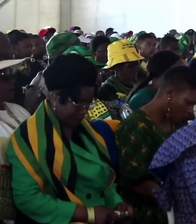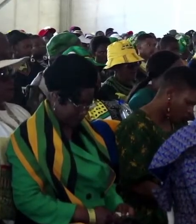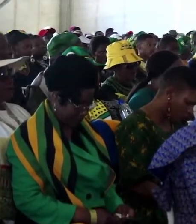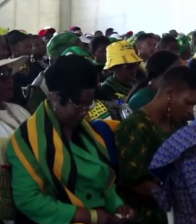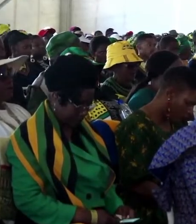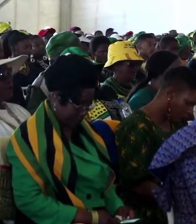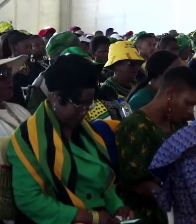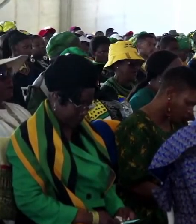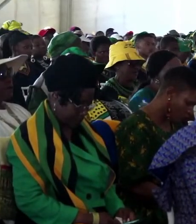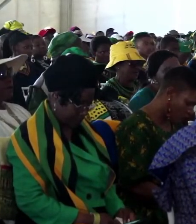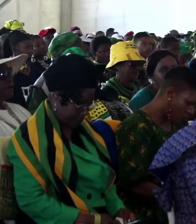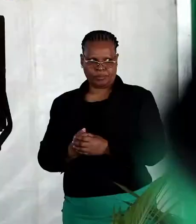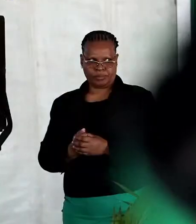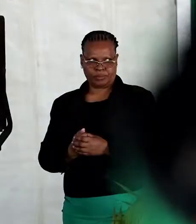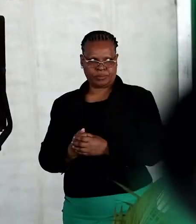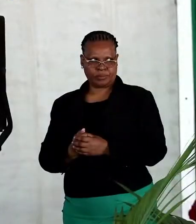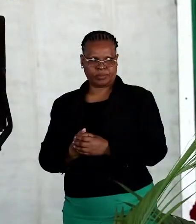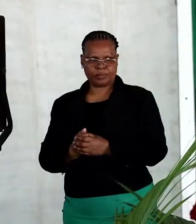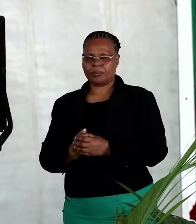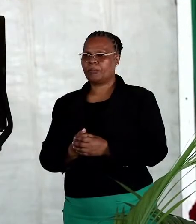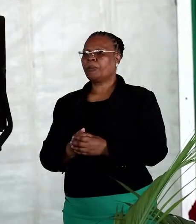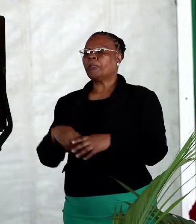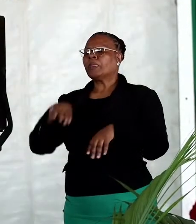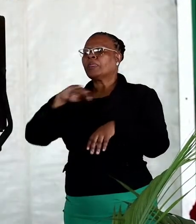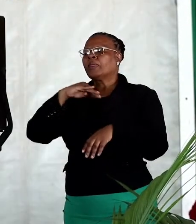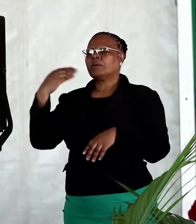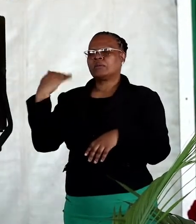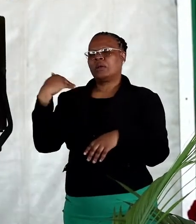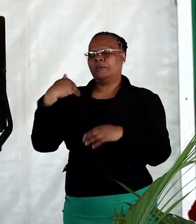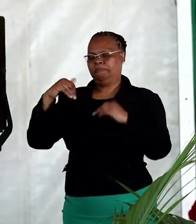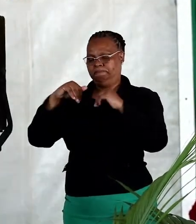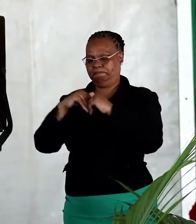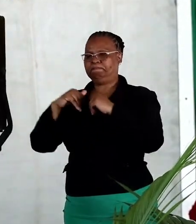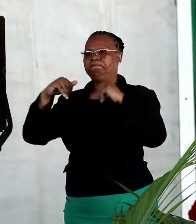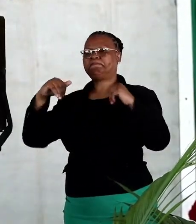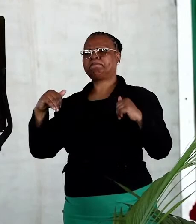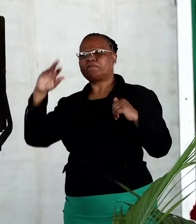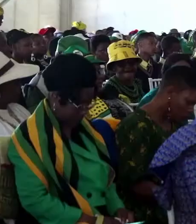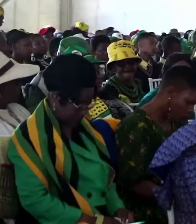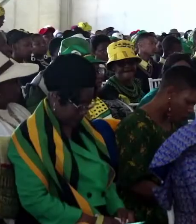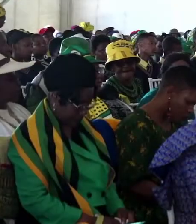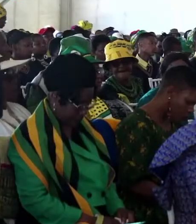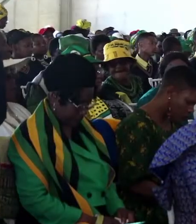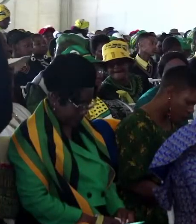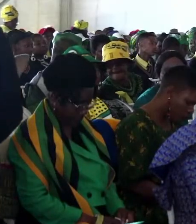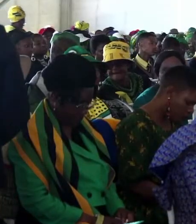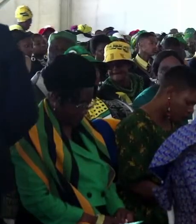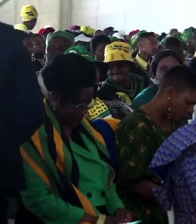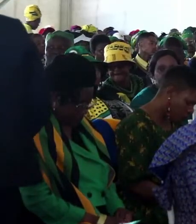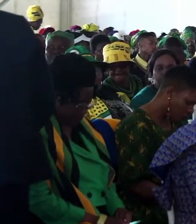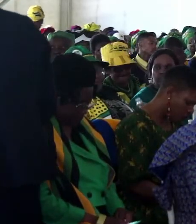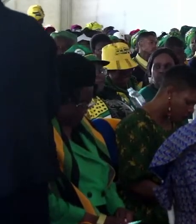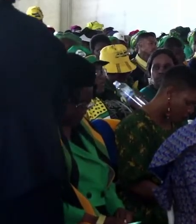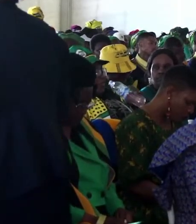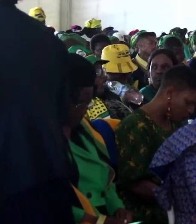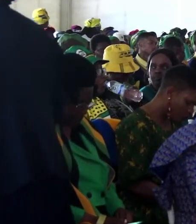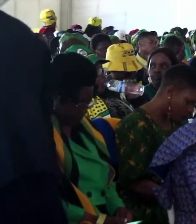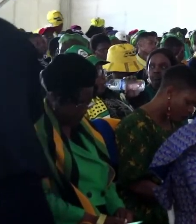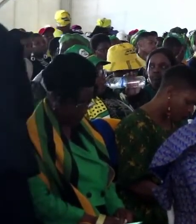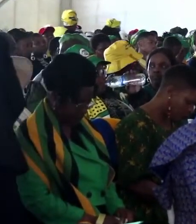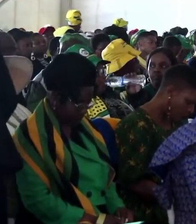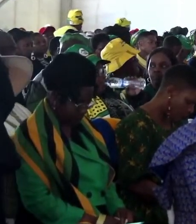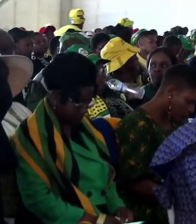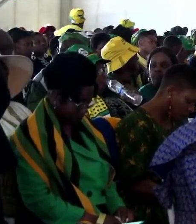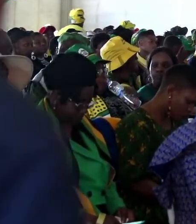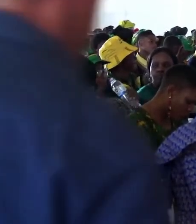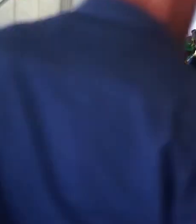Let us not forget the apartheid government homeland system. that marginalize black communities, depriving